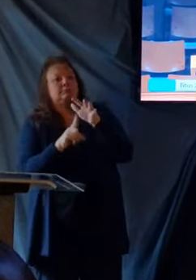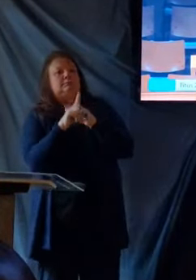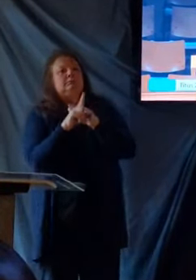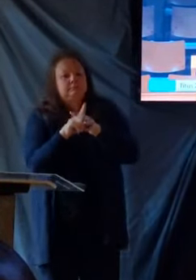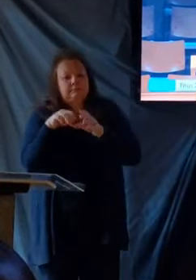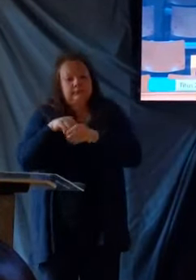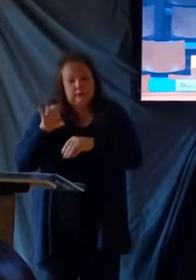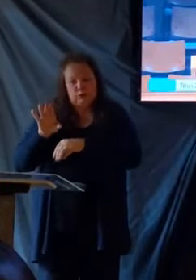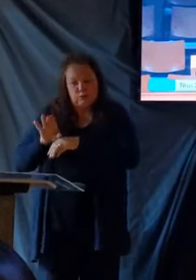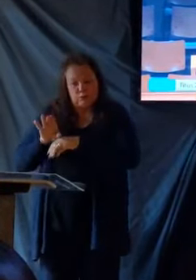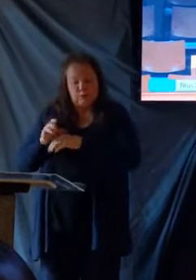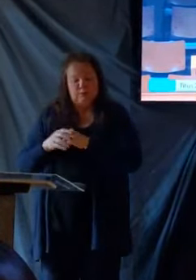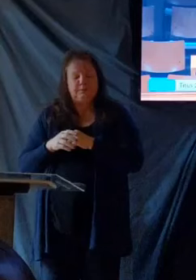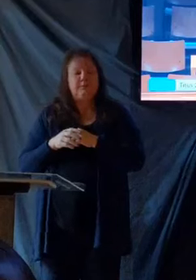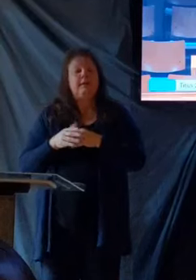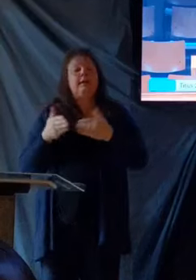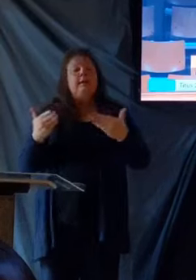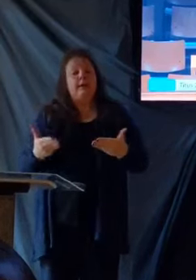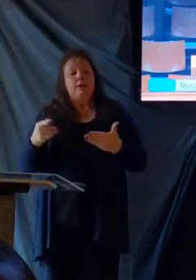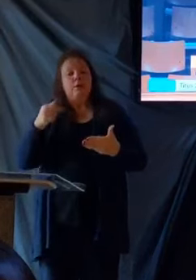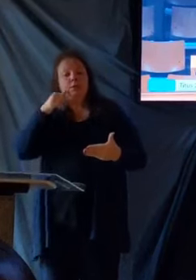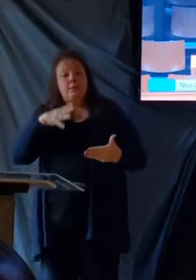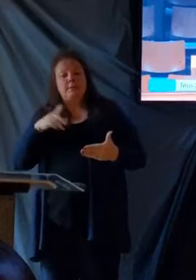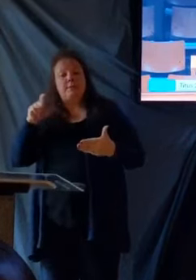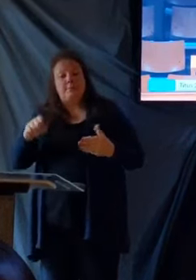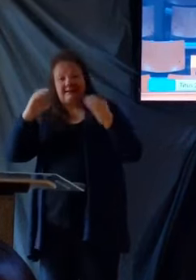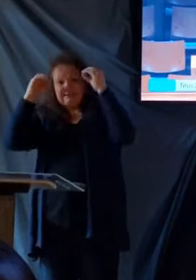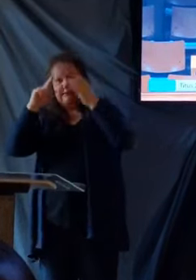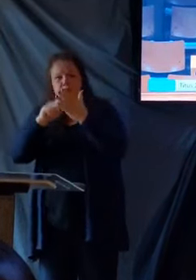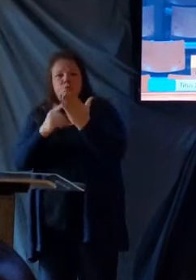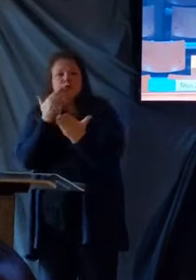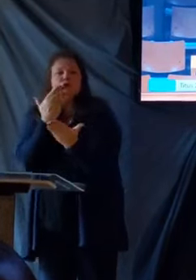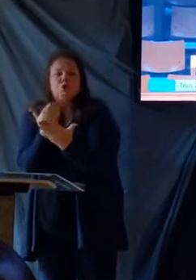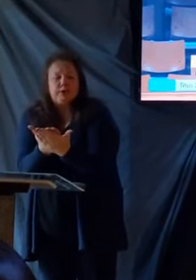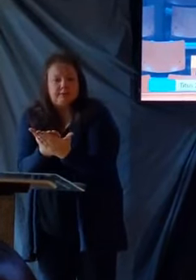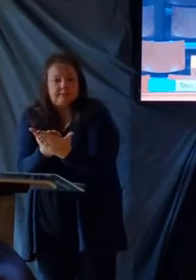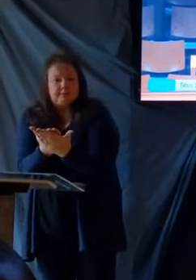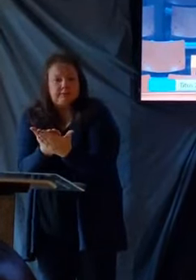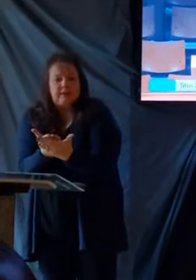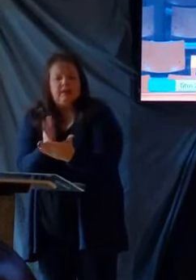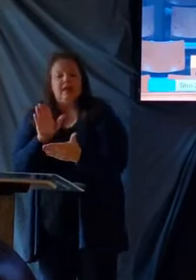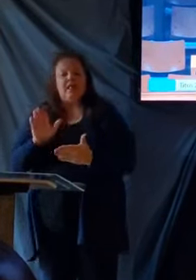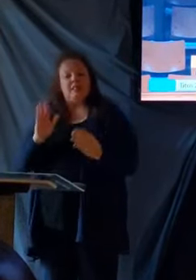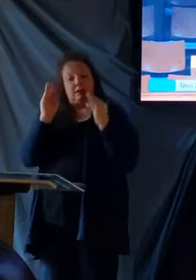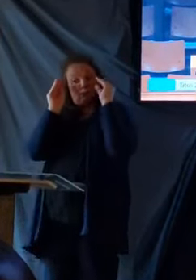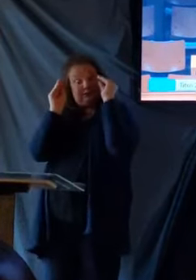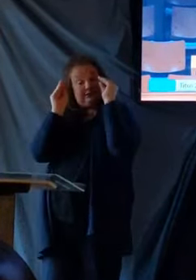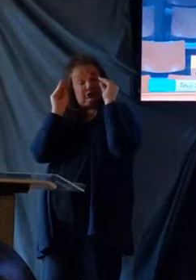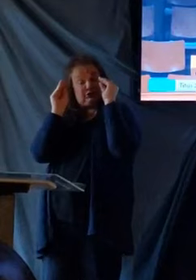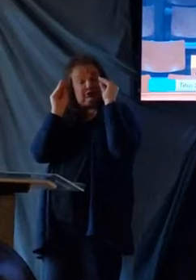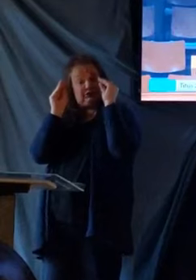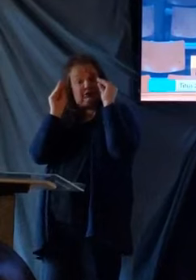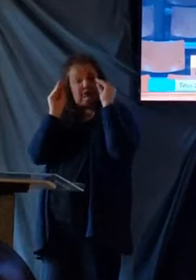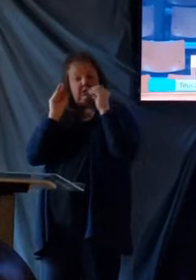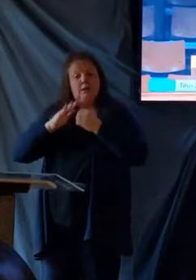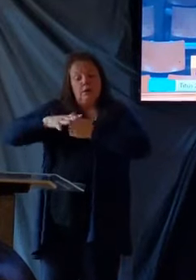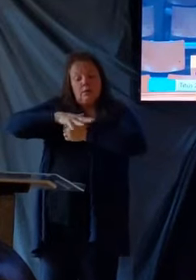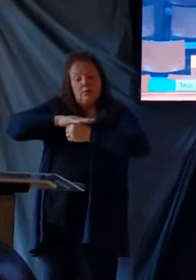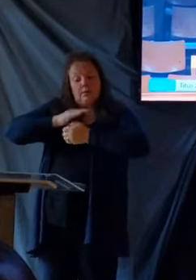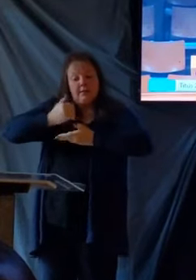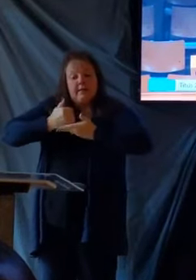the church. Here they're to be teaching what is good, but their teaching is in the realm